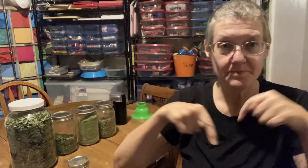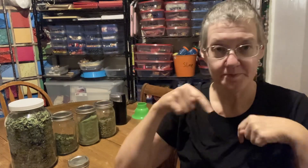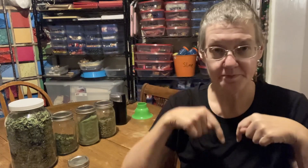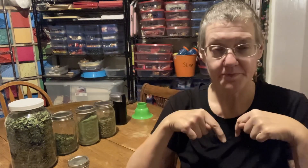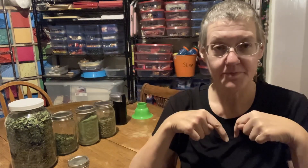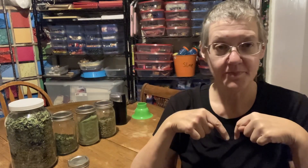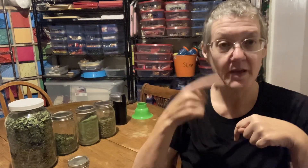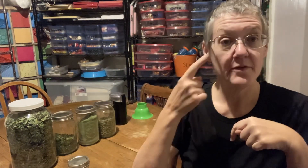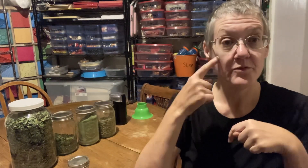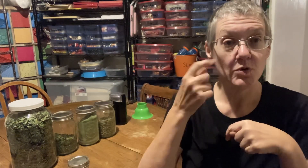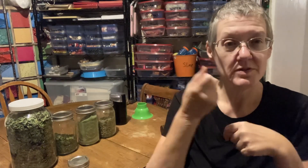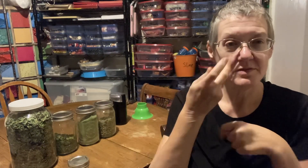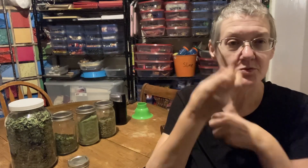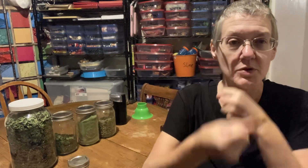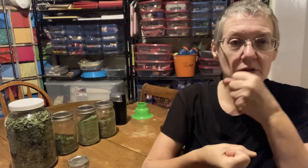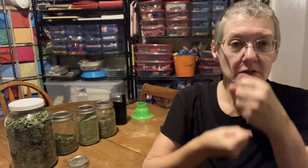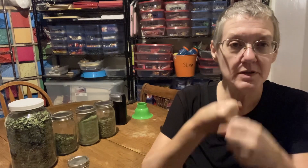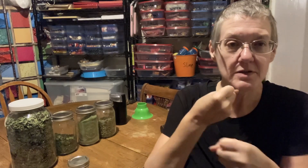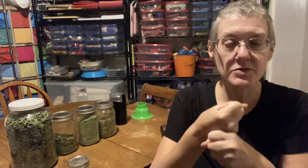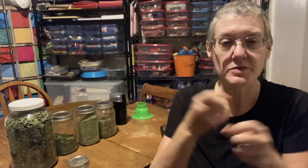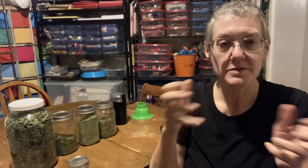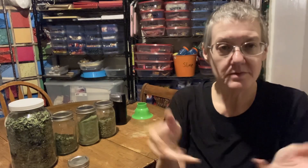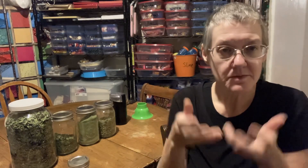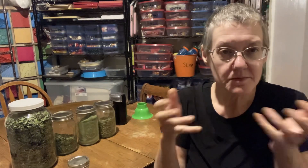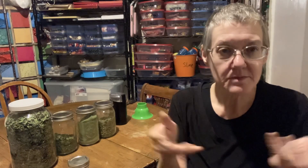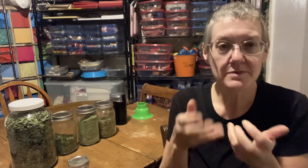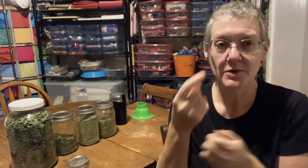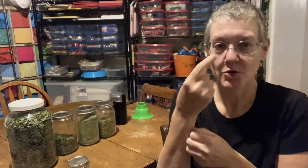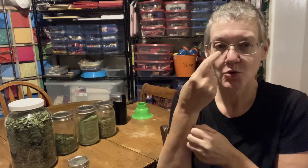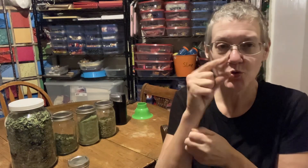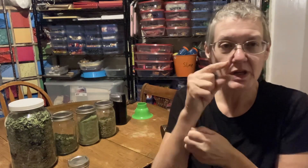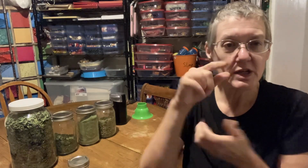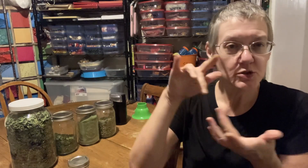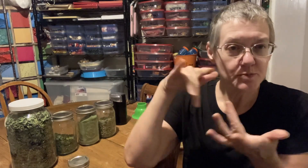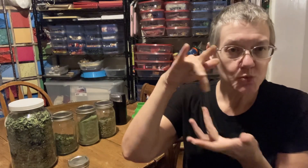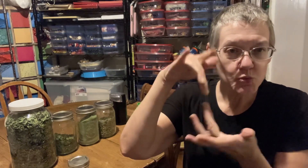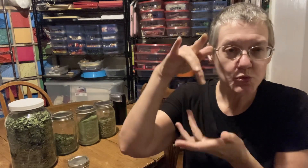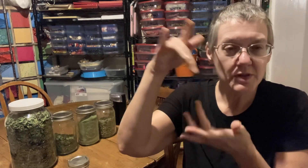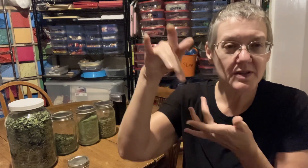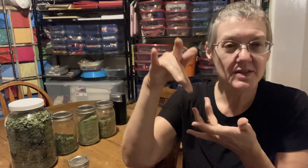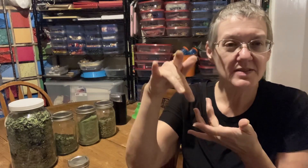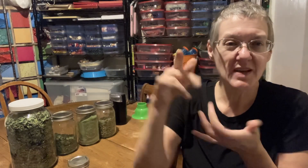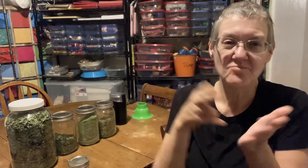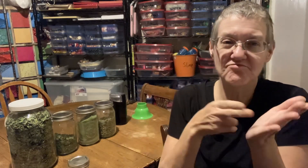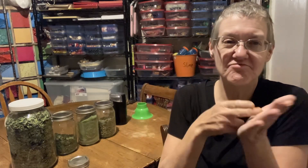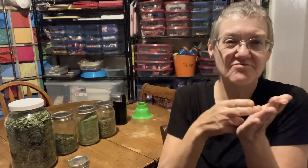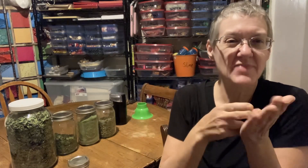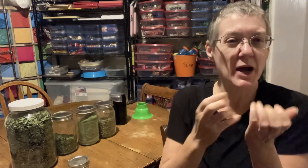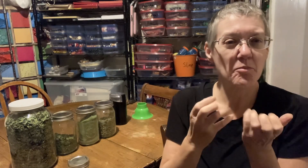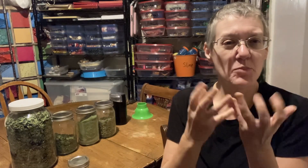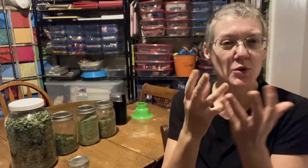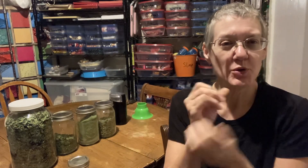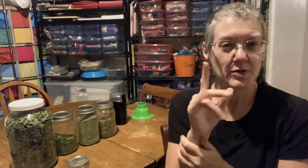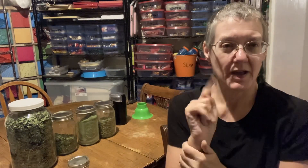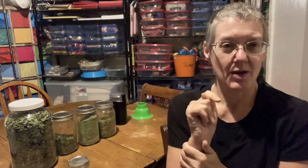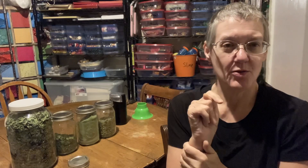Now let me back up. For several years, I ate tons of salads and green smoothies, and honestly, I got burned